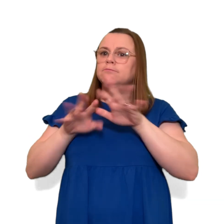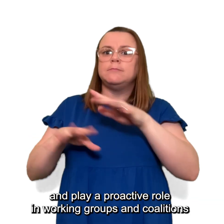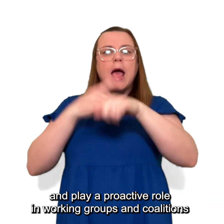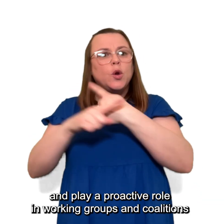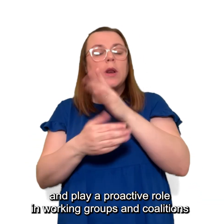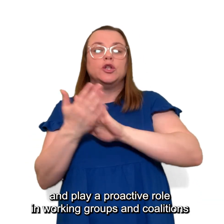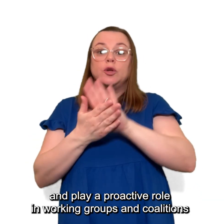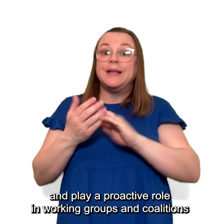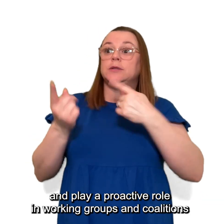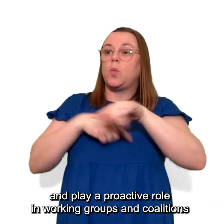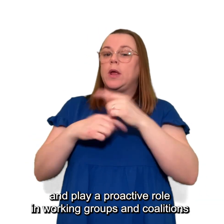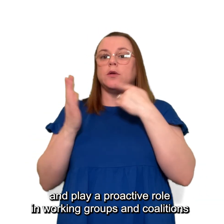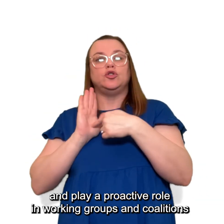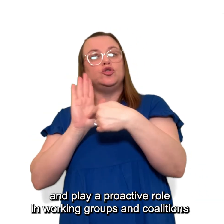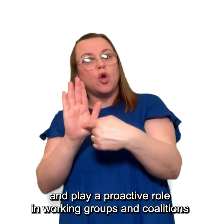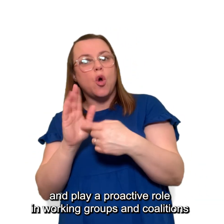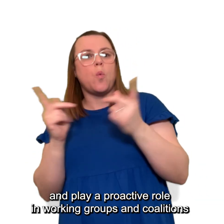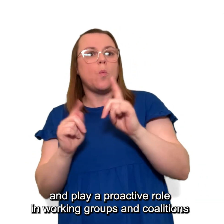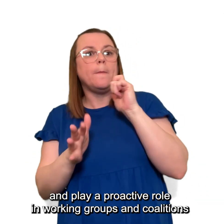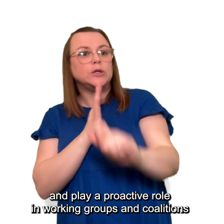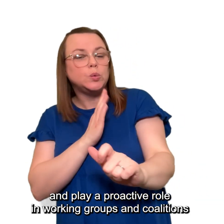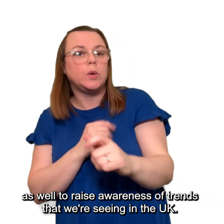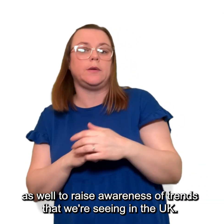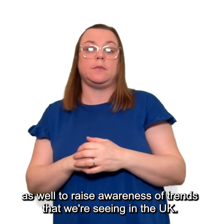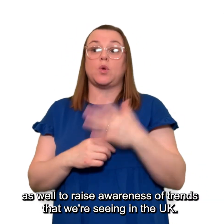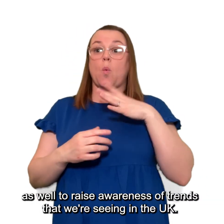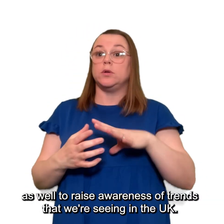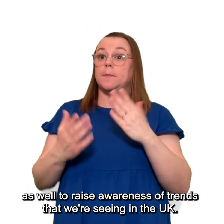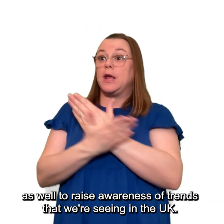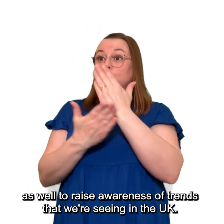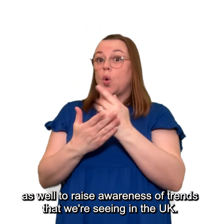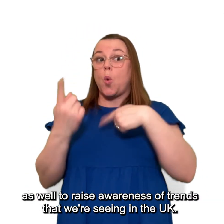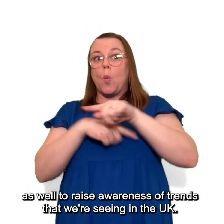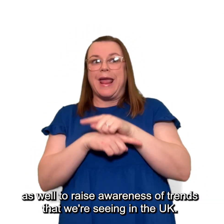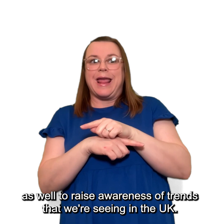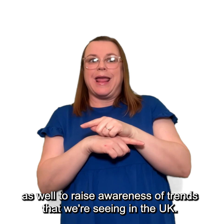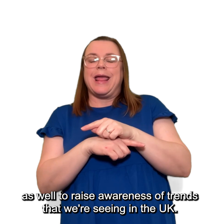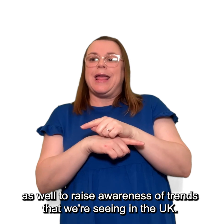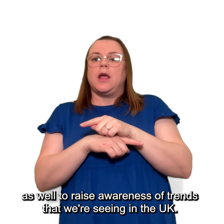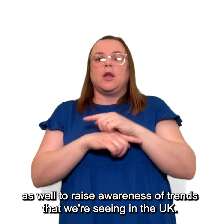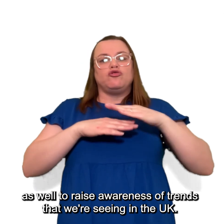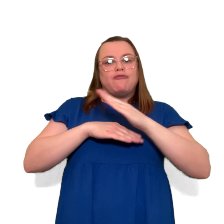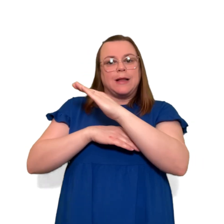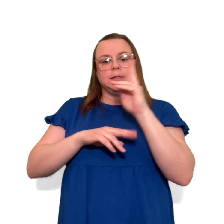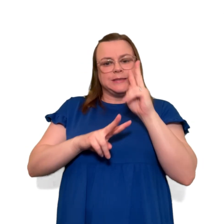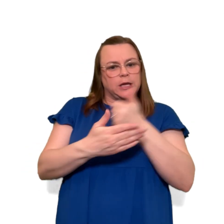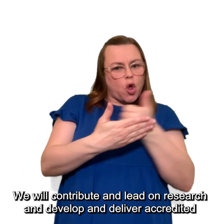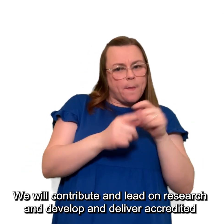findings, and play a proactive role in working groups and coalitions as well to raise awareness of trends that we're seeing in the